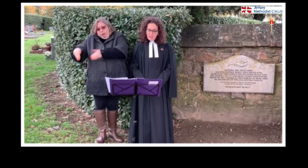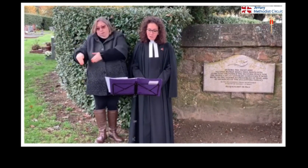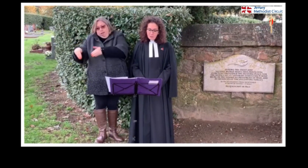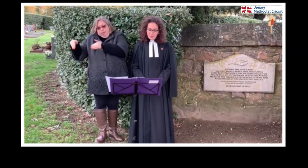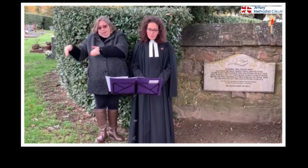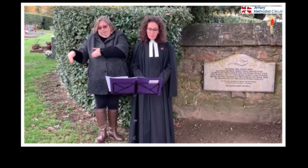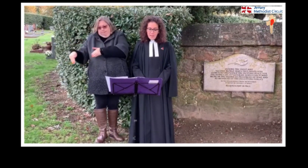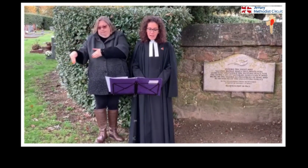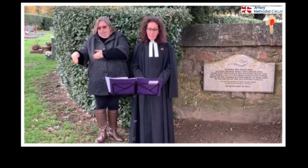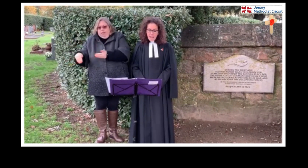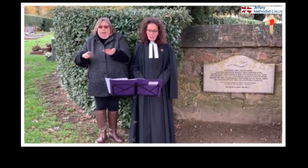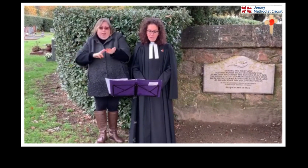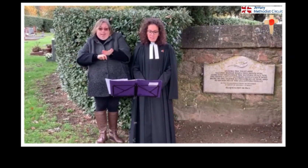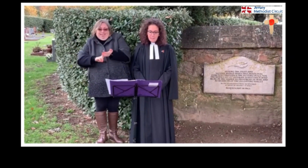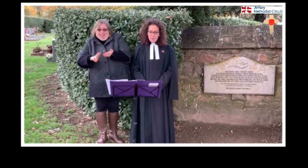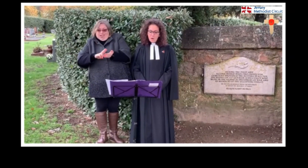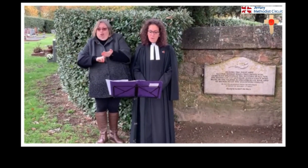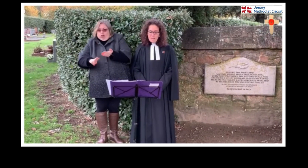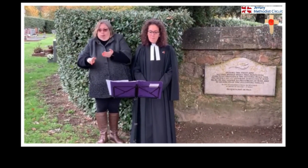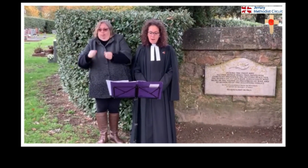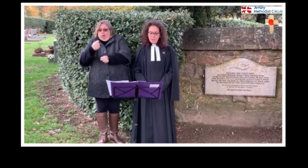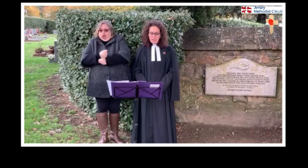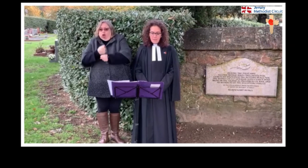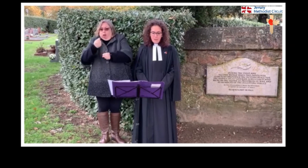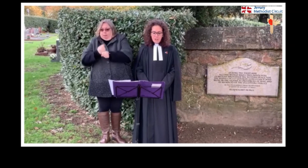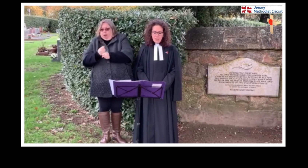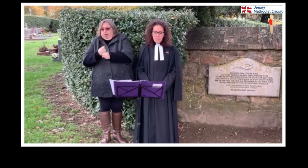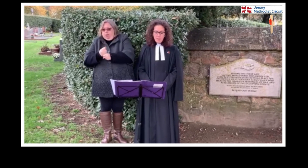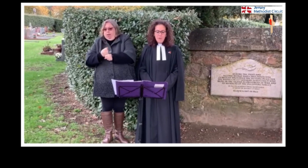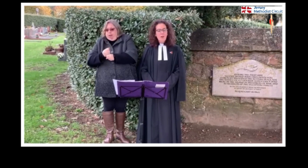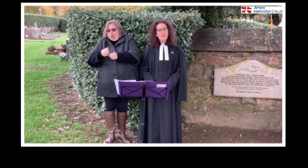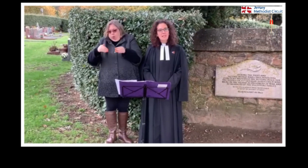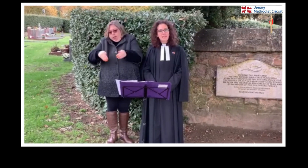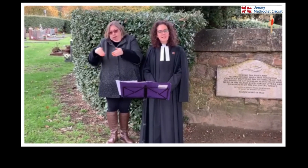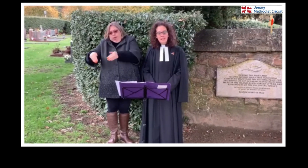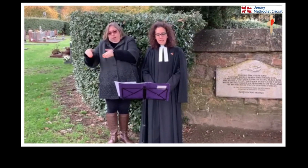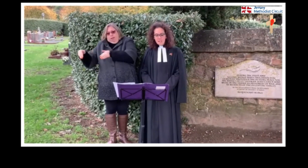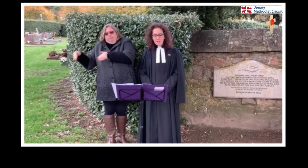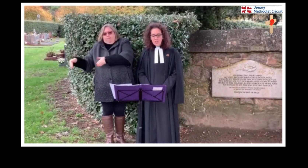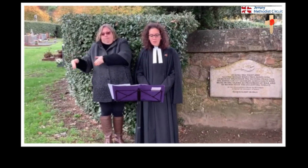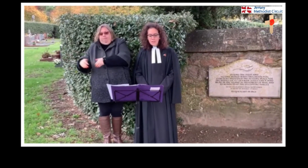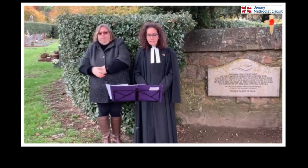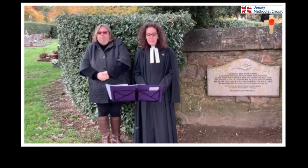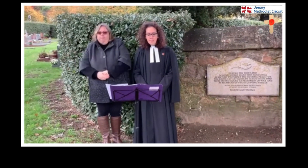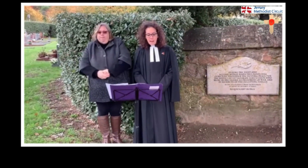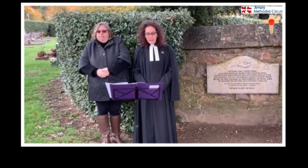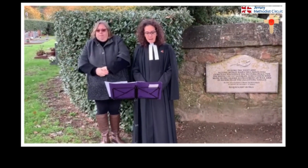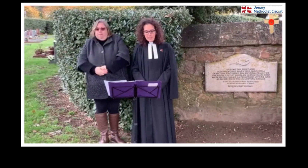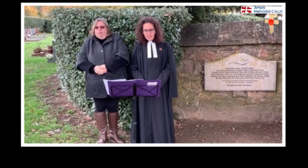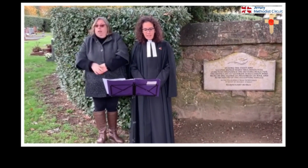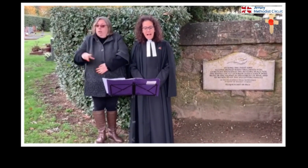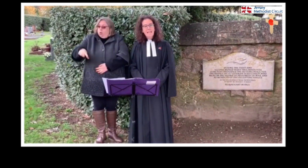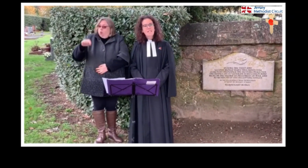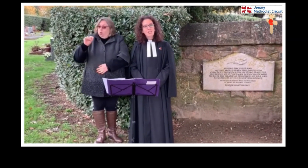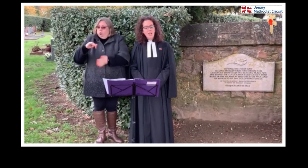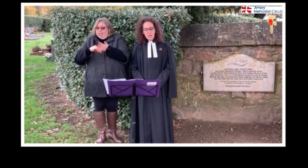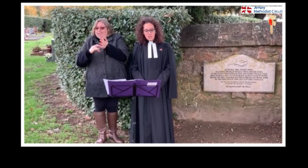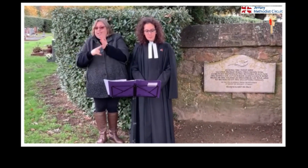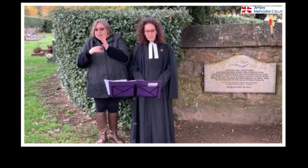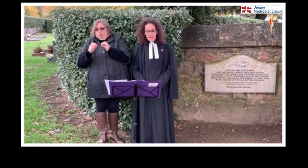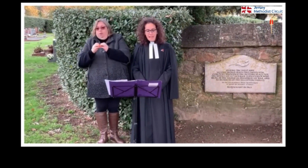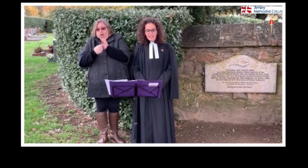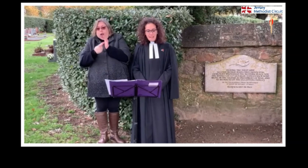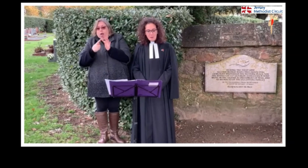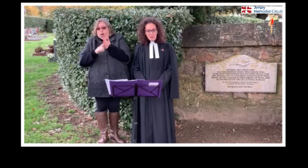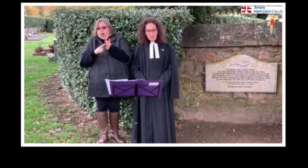It was natural with their compatriots already buried here for the German authorities to choose St. Brelard and its